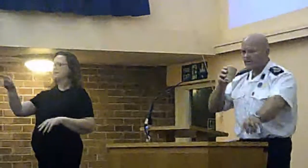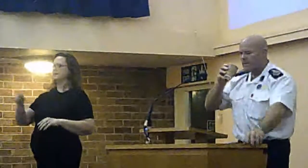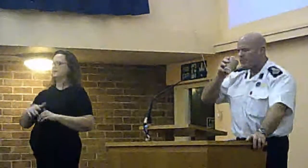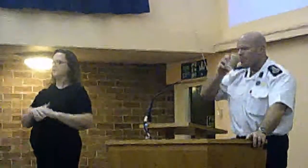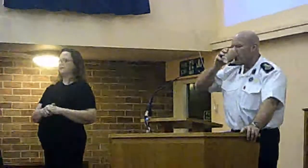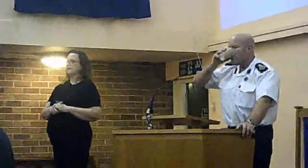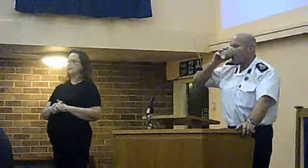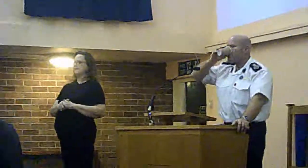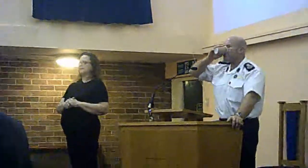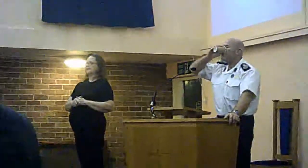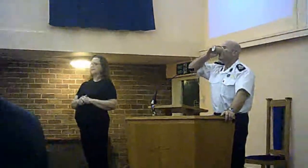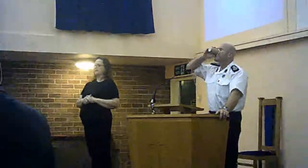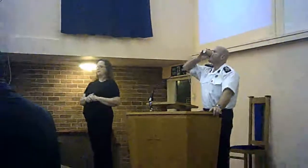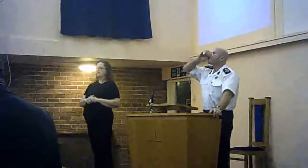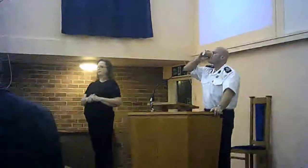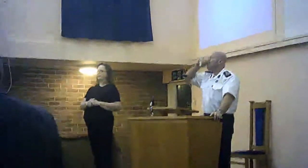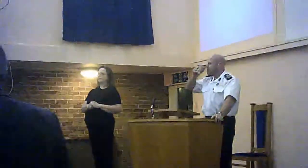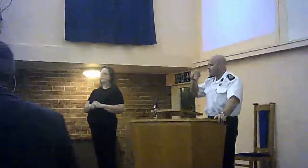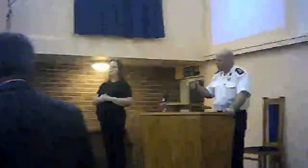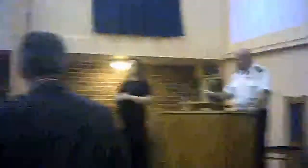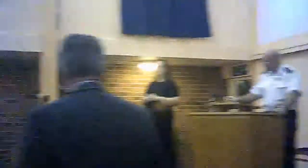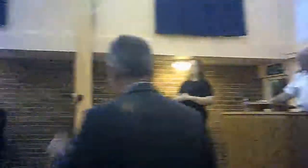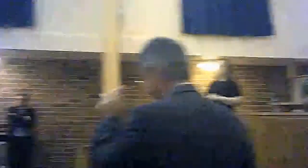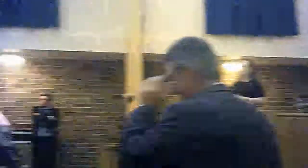no, please don't stand down. The people in the other room